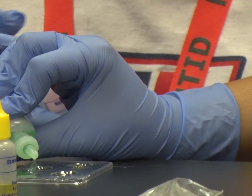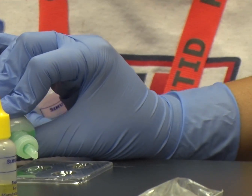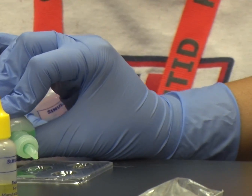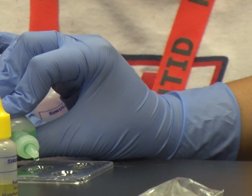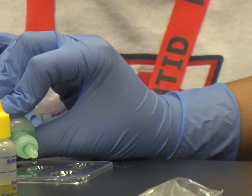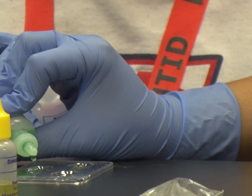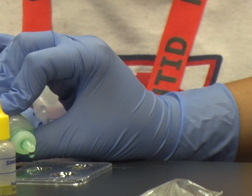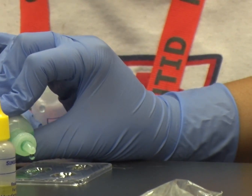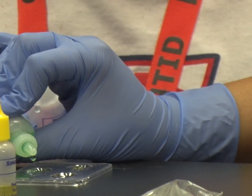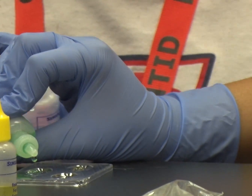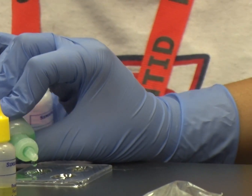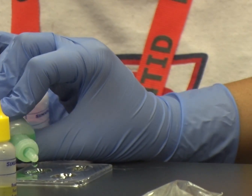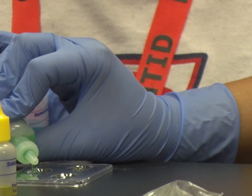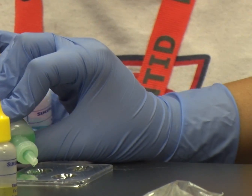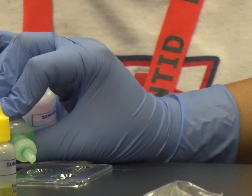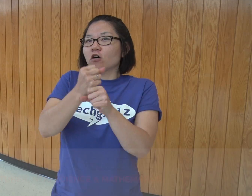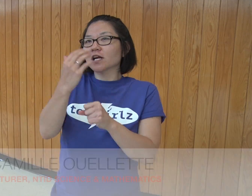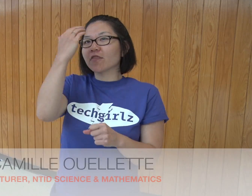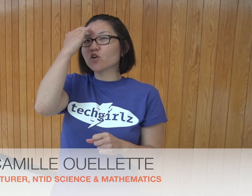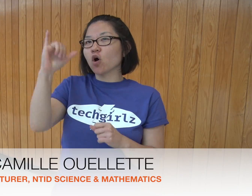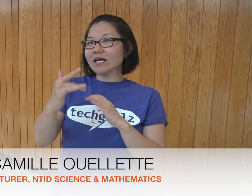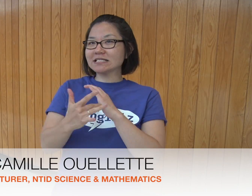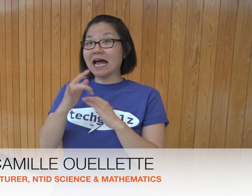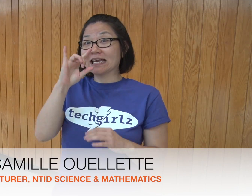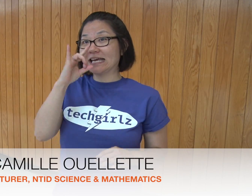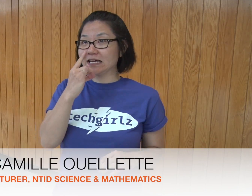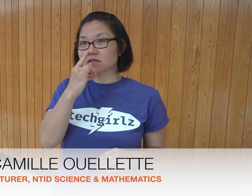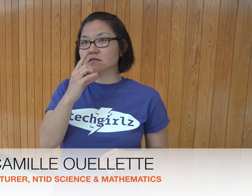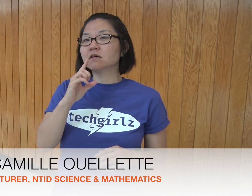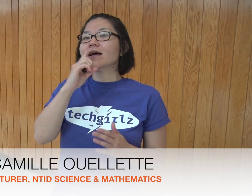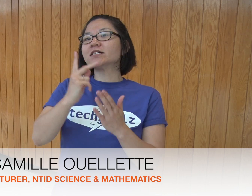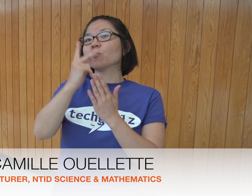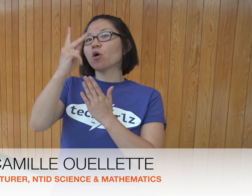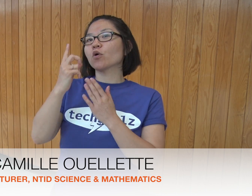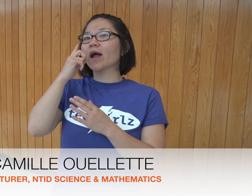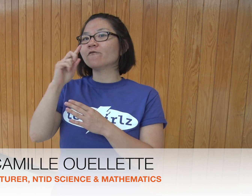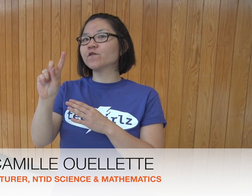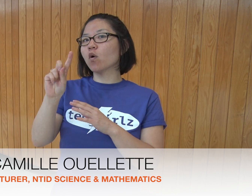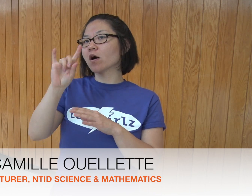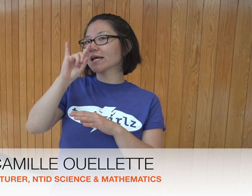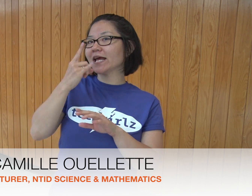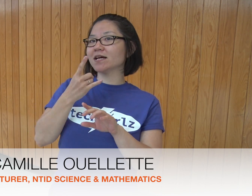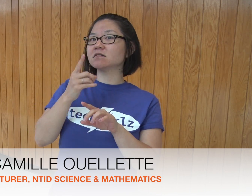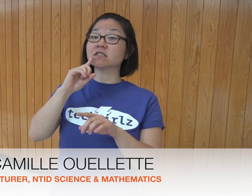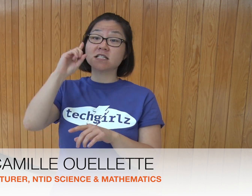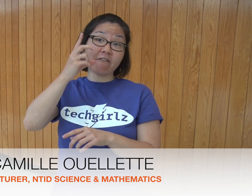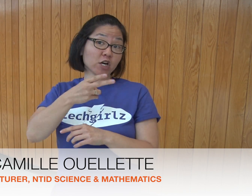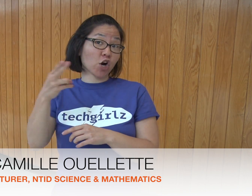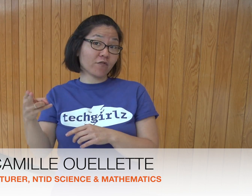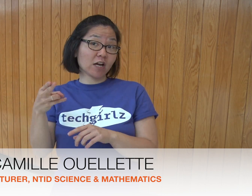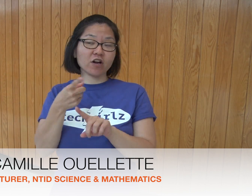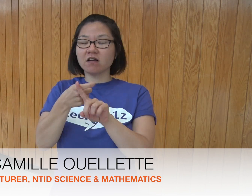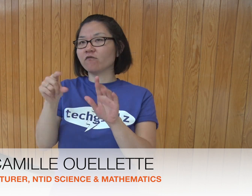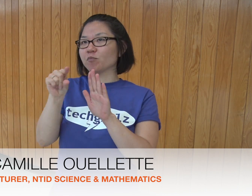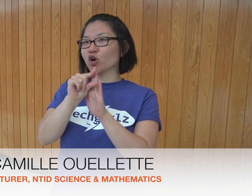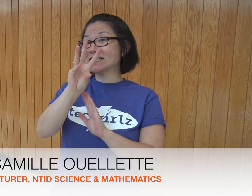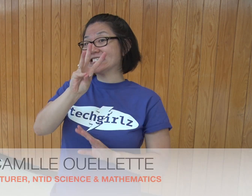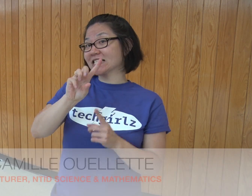Tech Boys and Tech Girls, all together known as Tech Kids, is a program for kids deaf and hard of hearing from grades 6